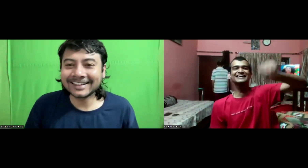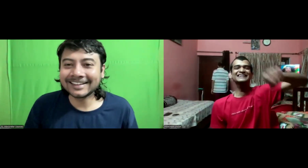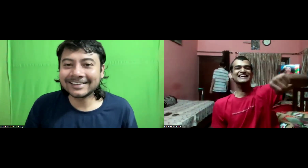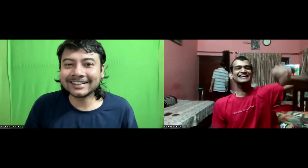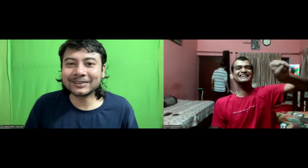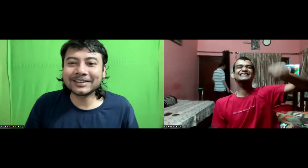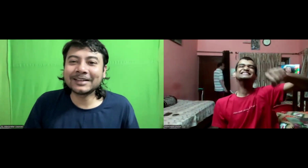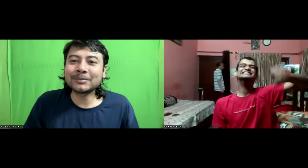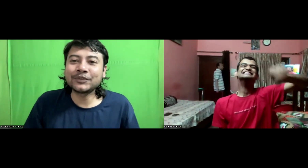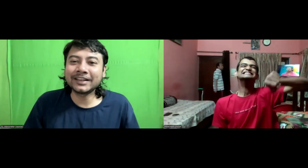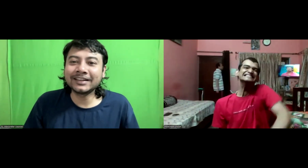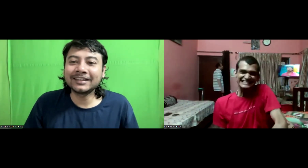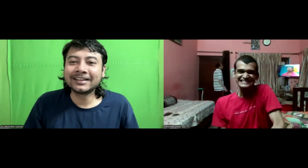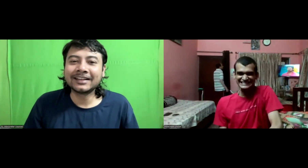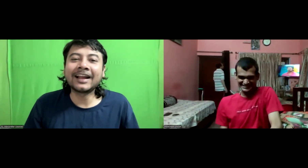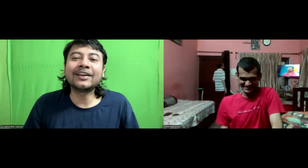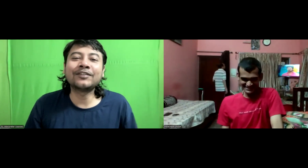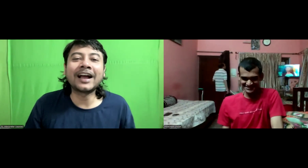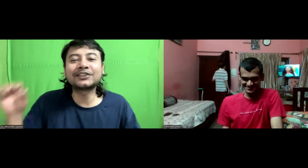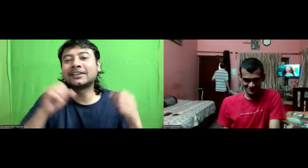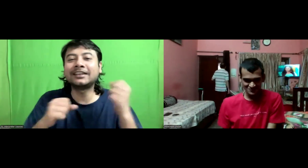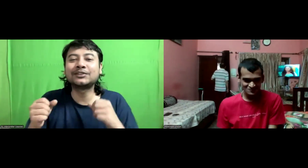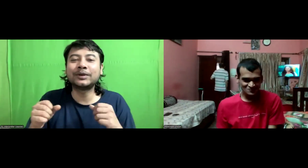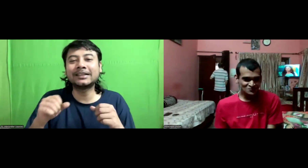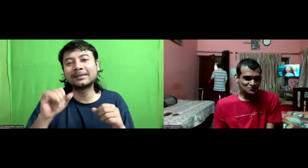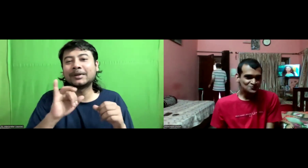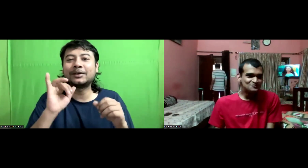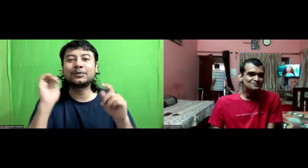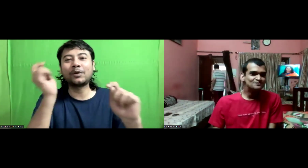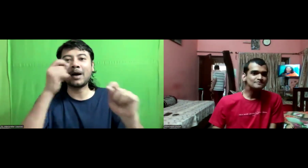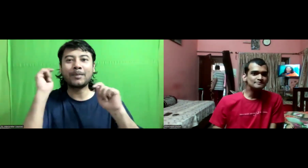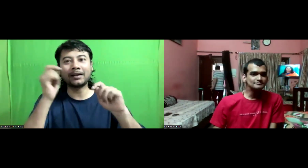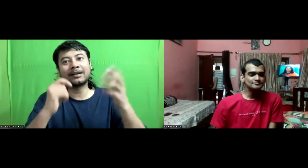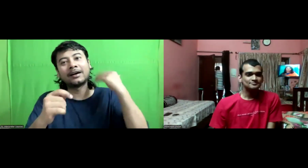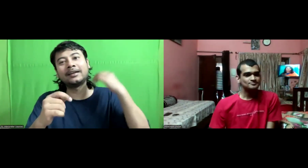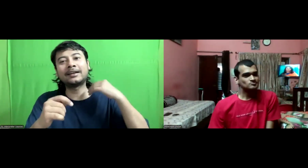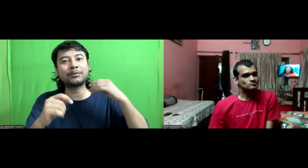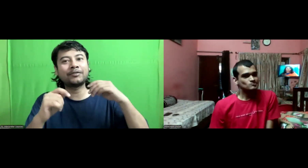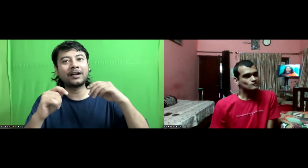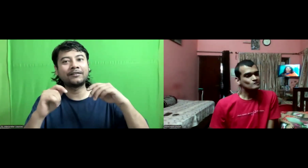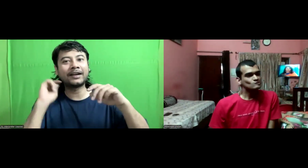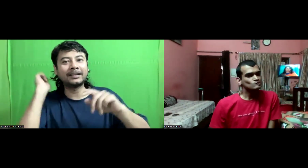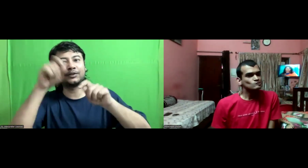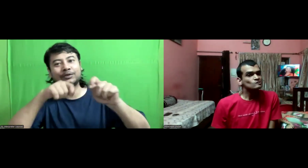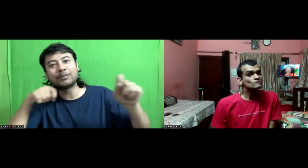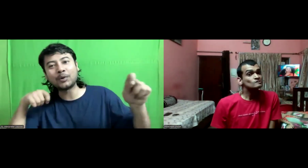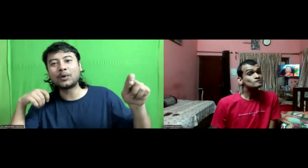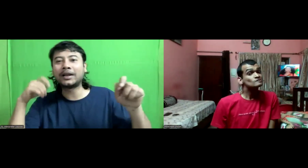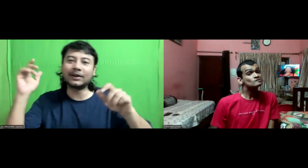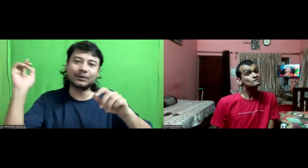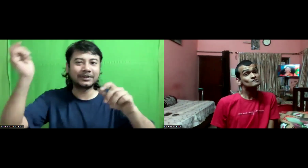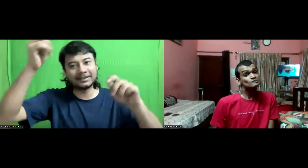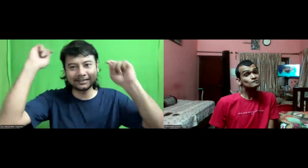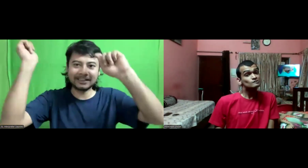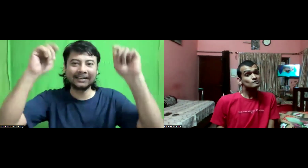That's, he's saying to, in the movie, the kind of action he's doing is similar to what Mahabharata, earlier type of fighting, you know, using bow